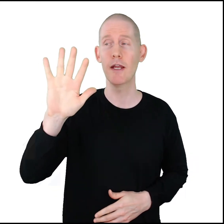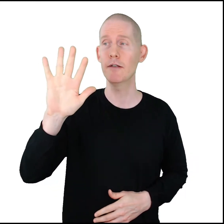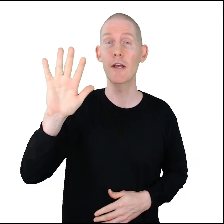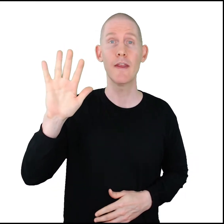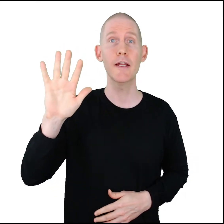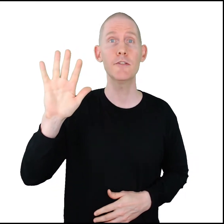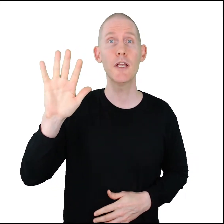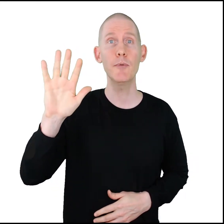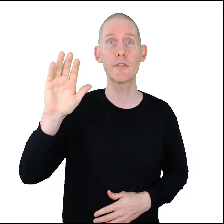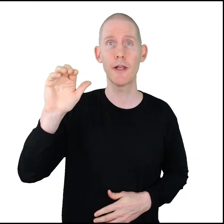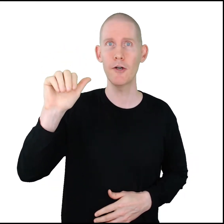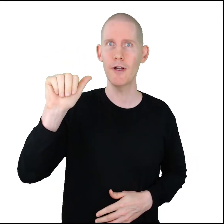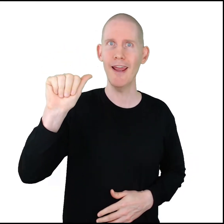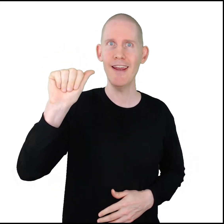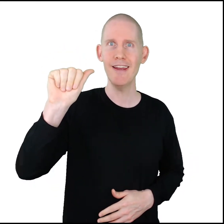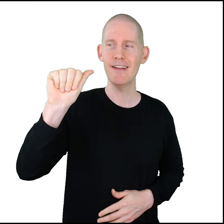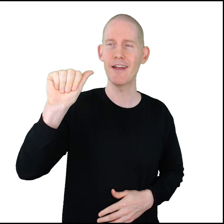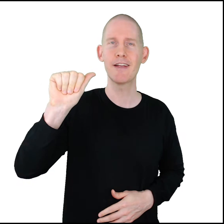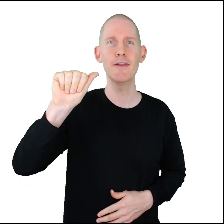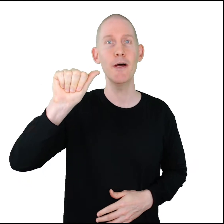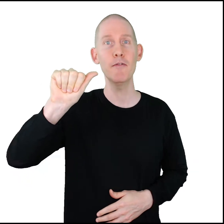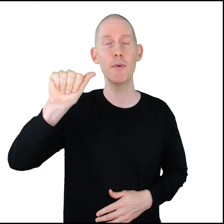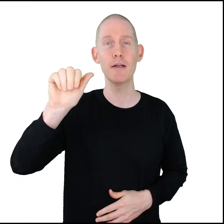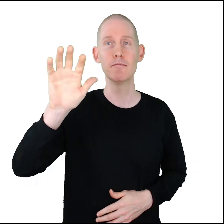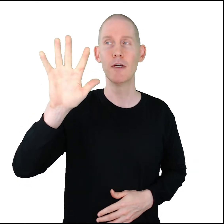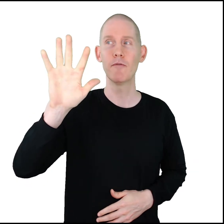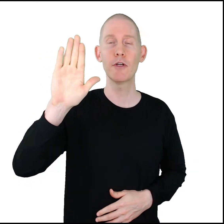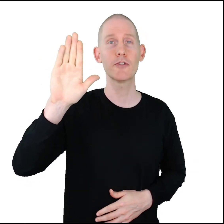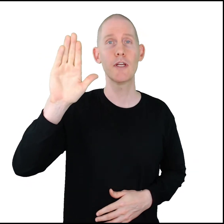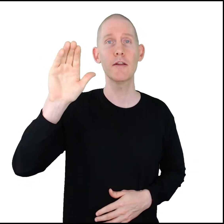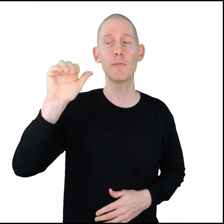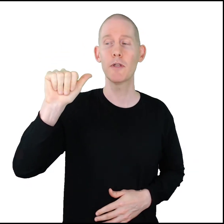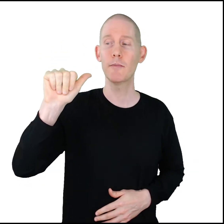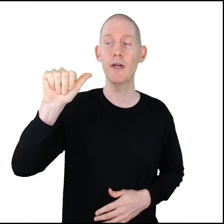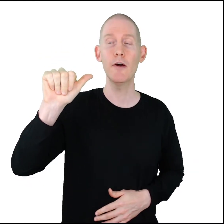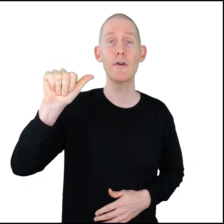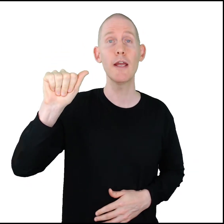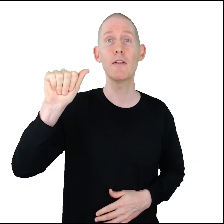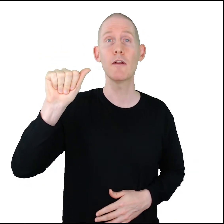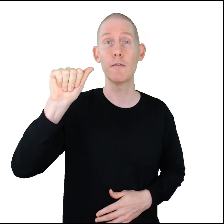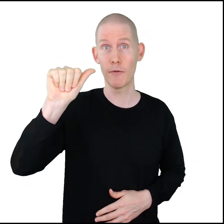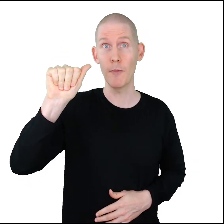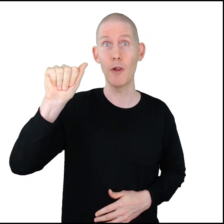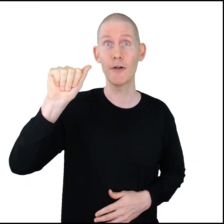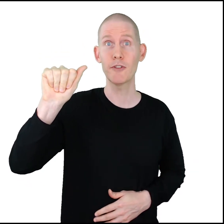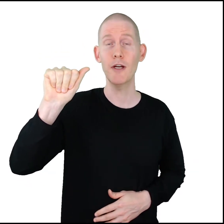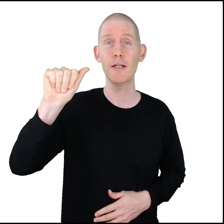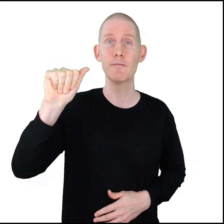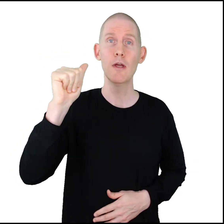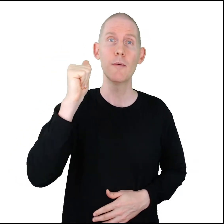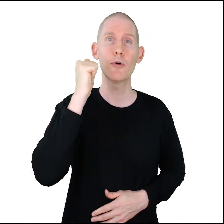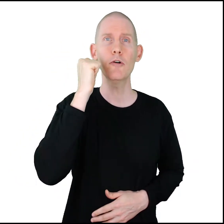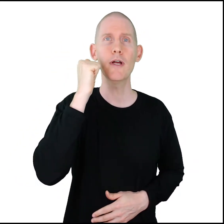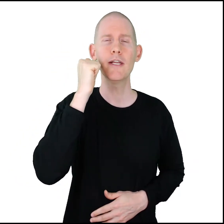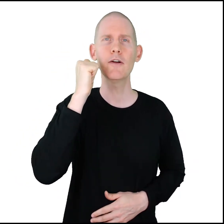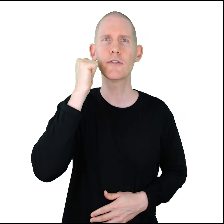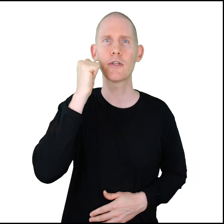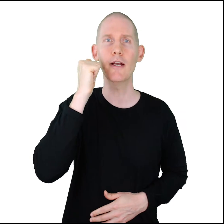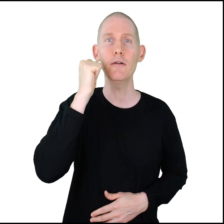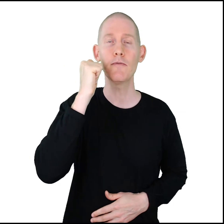right-handed. The hand shape is the letter A, like in the alphabet. Fingers together, bring them down, thumb alongside. Put it right here on the side of your